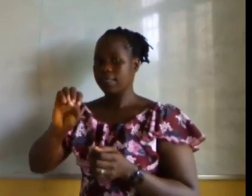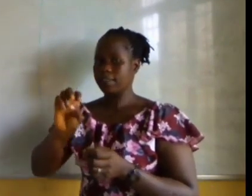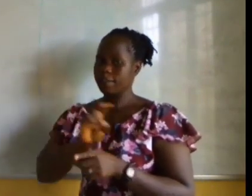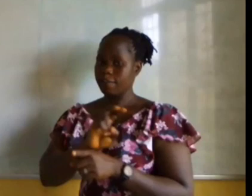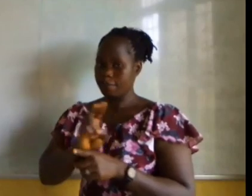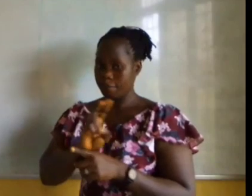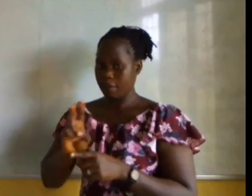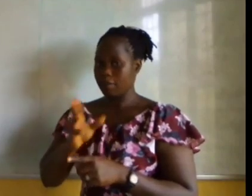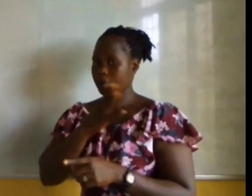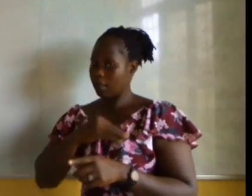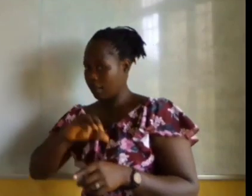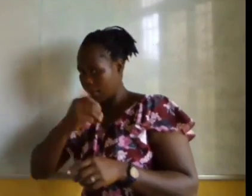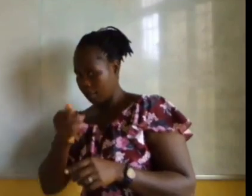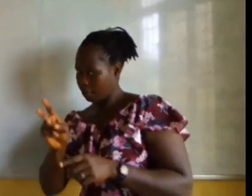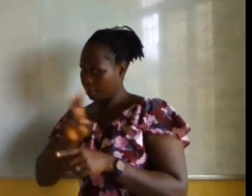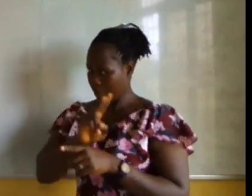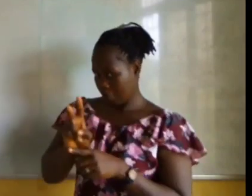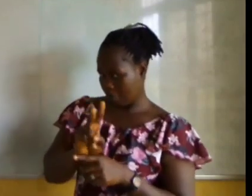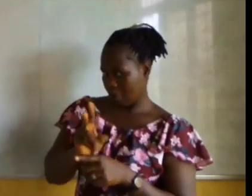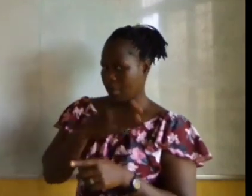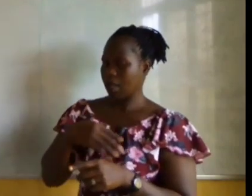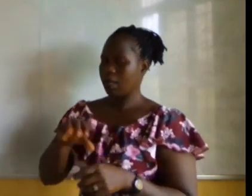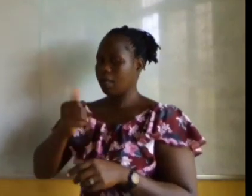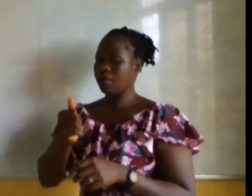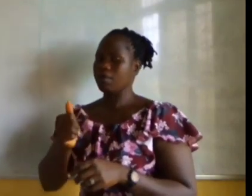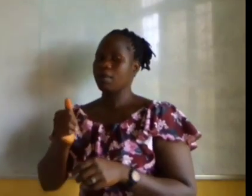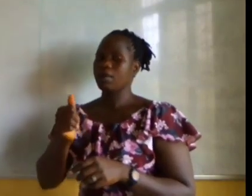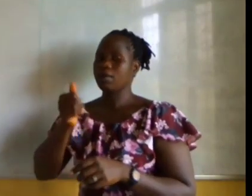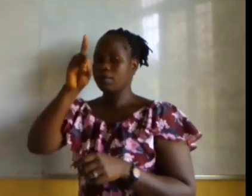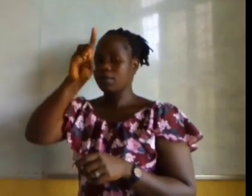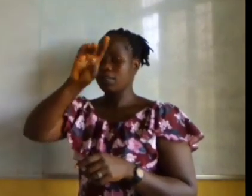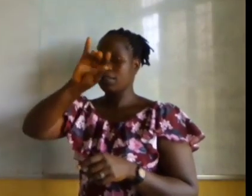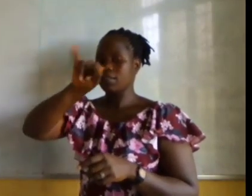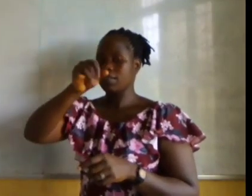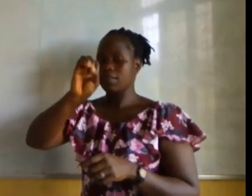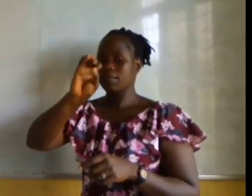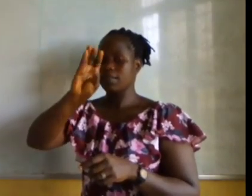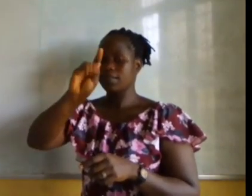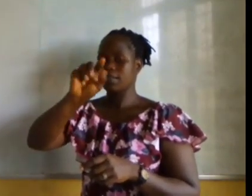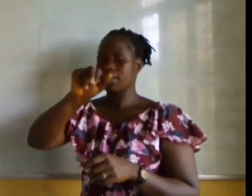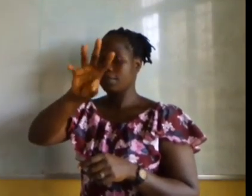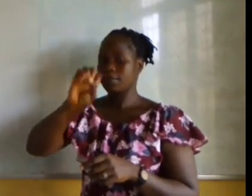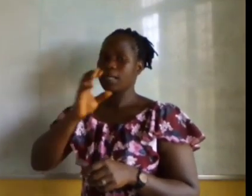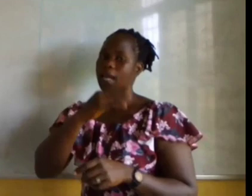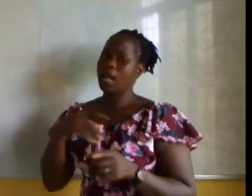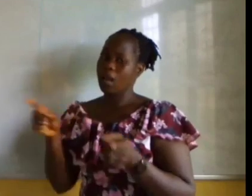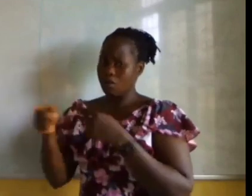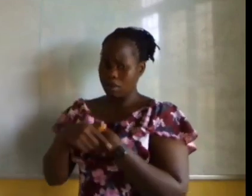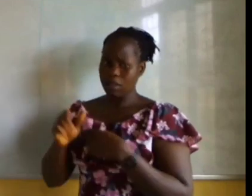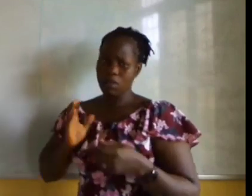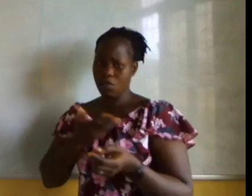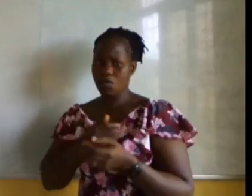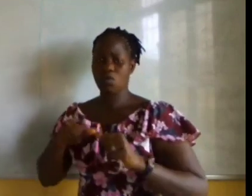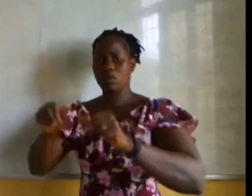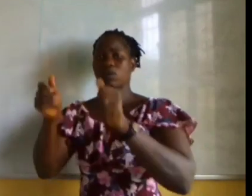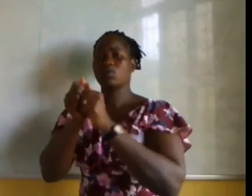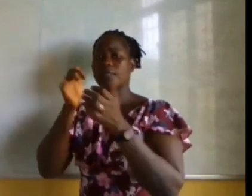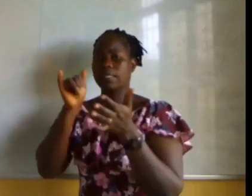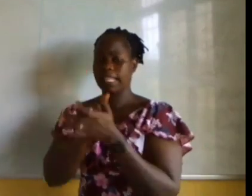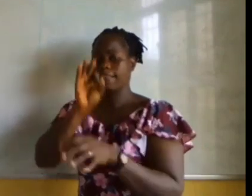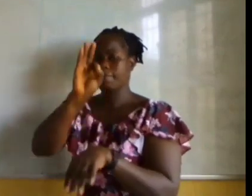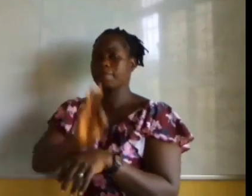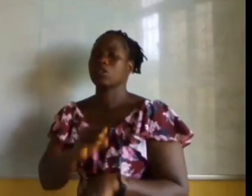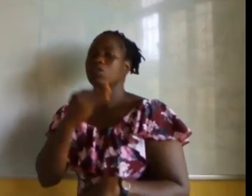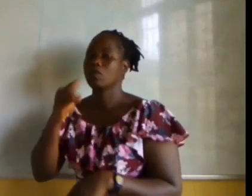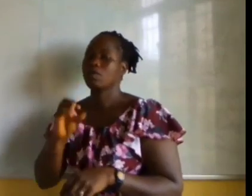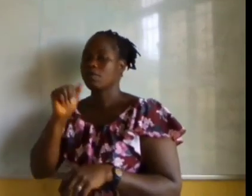and another adverb. Today we want to look at the functions of adverb. I think we've